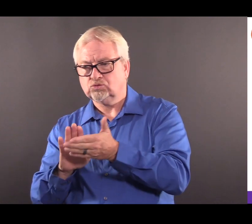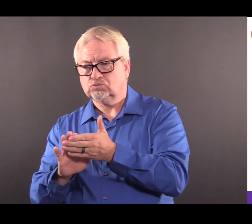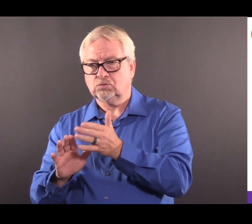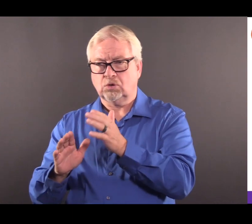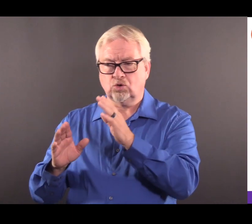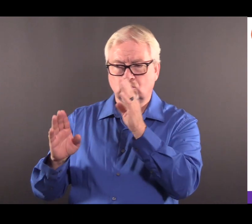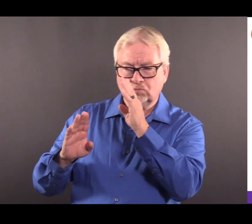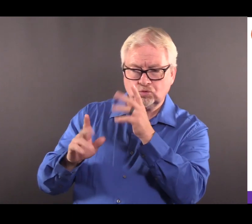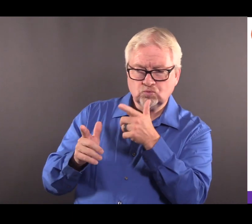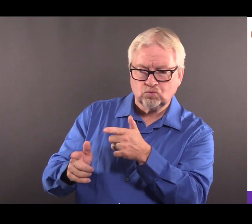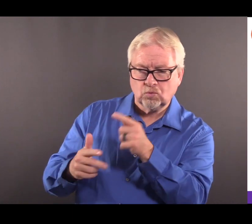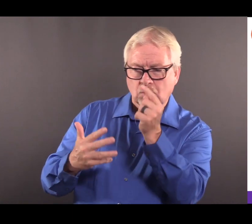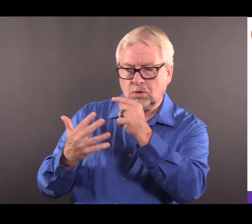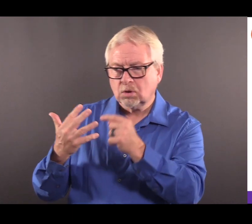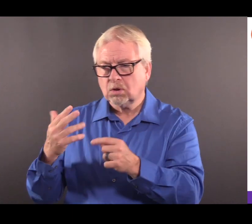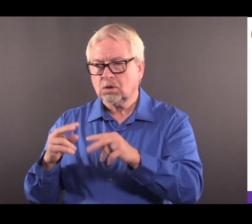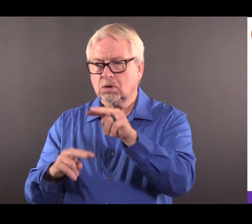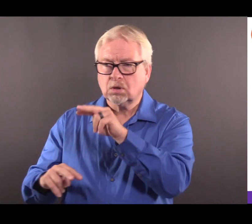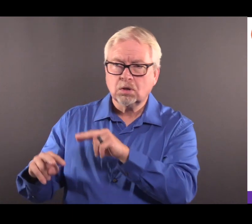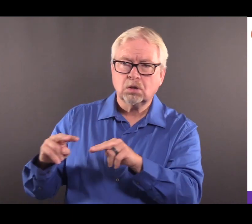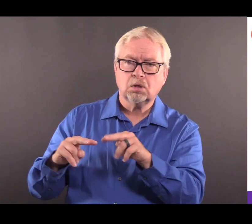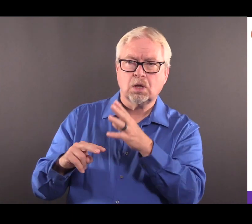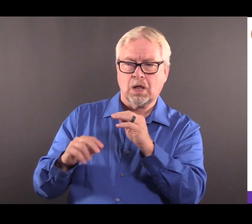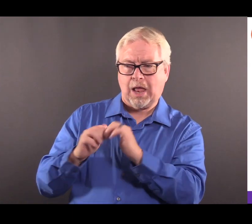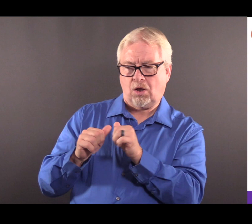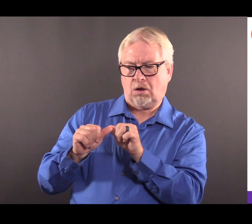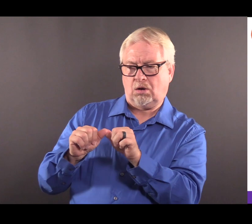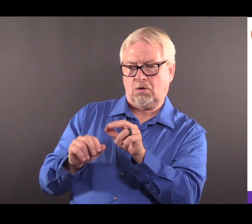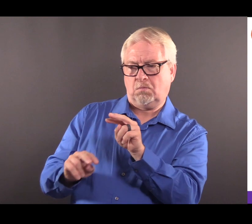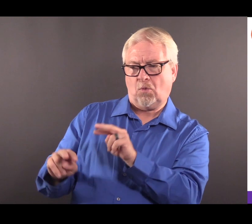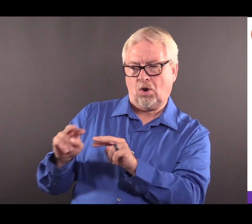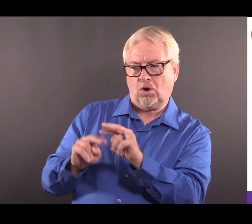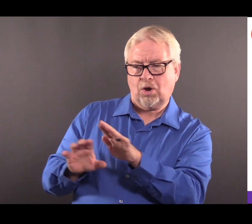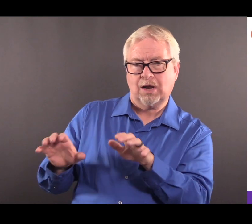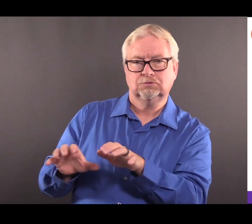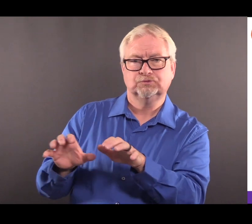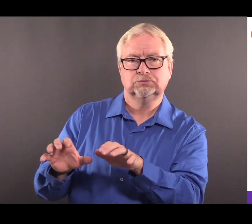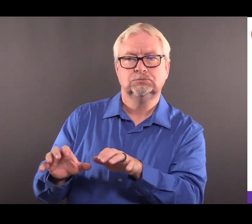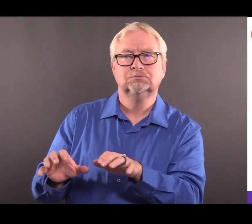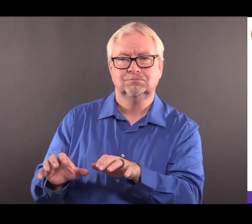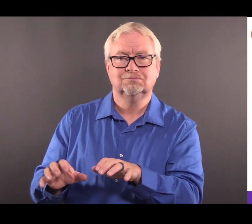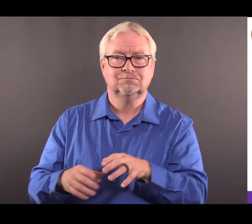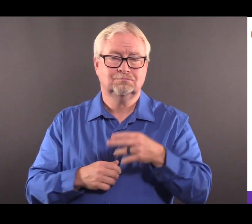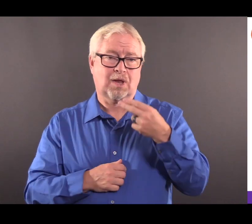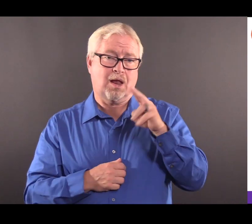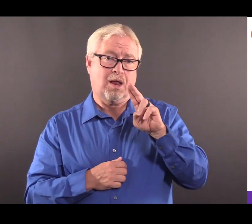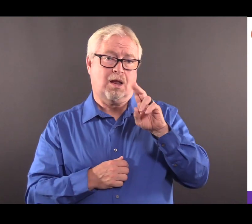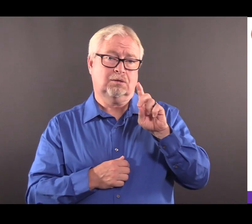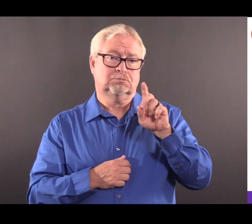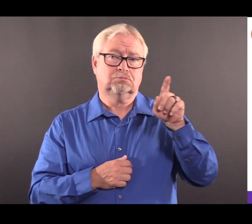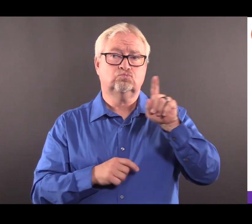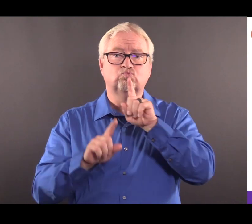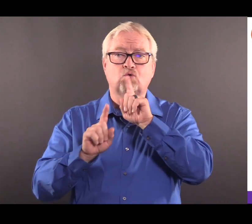to operate it, troubleshoot issues, and conduct ongoing monitoring activities.